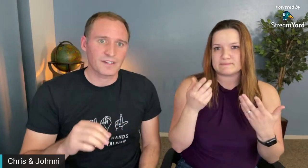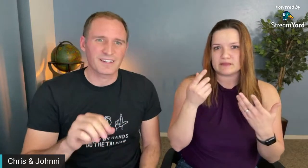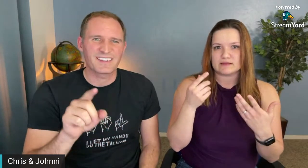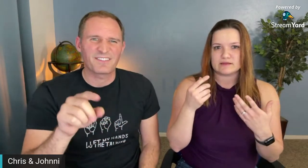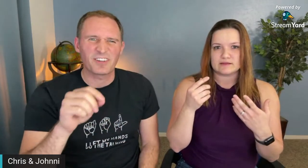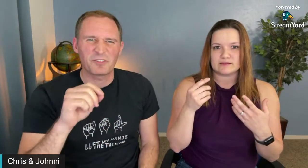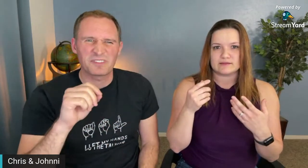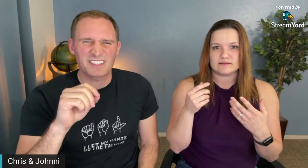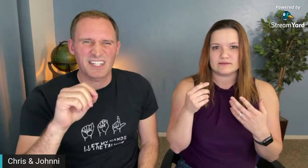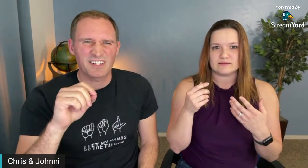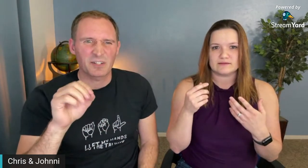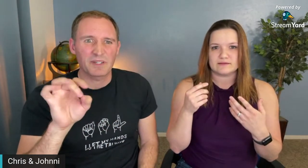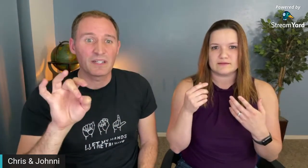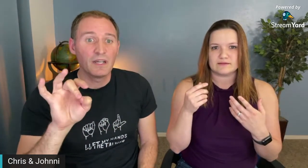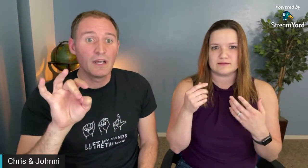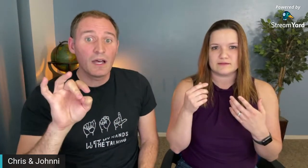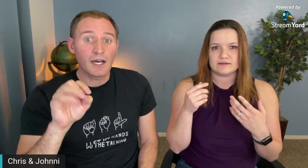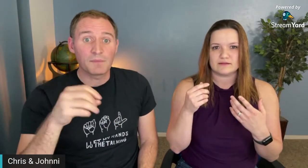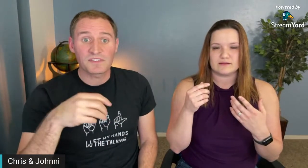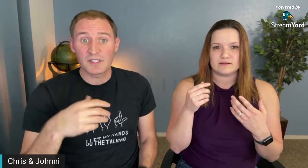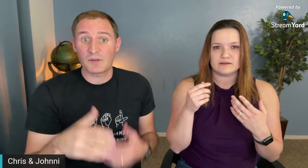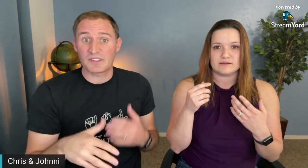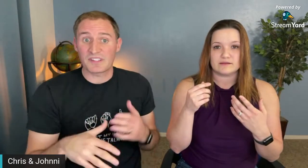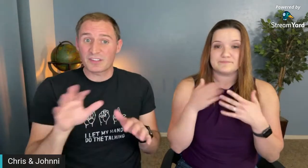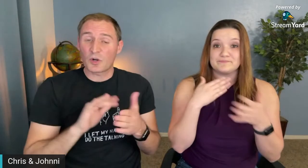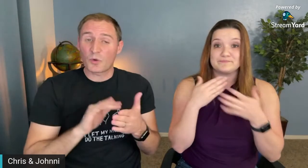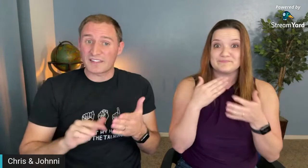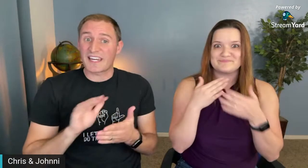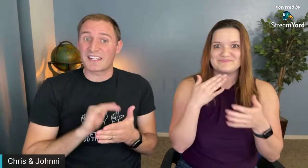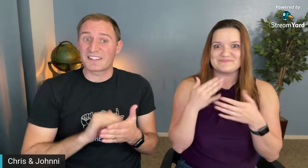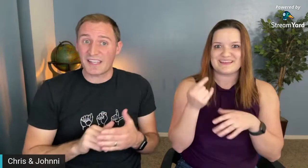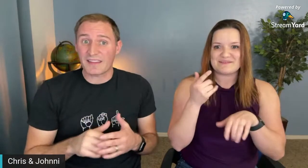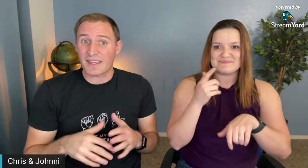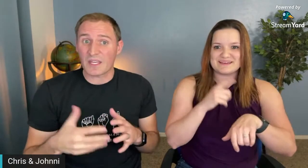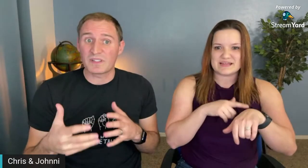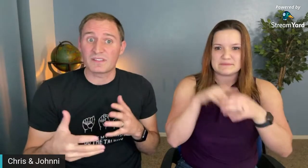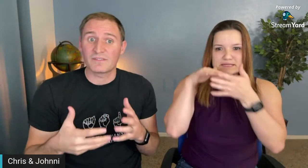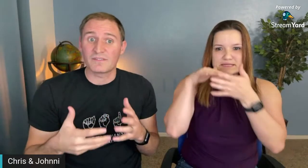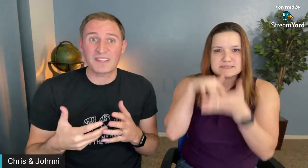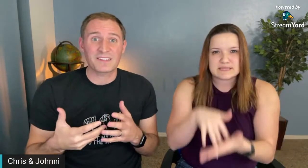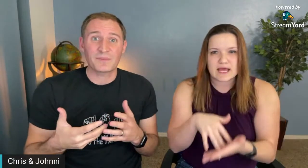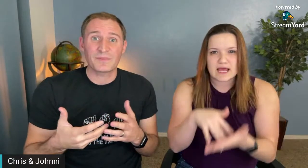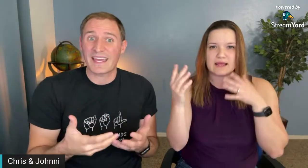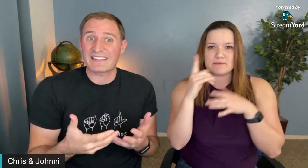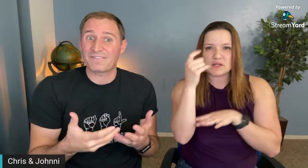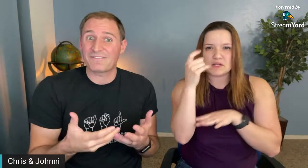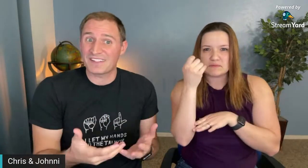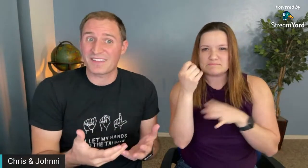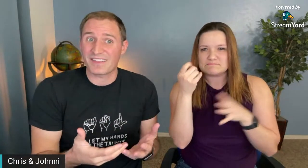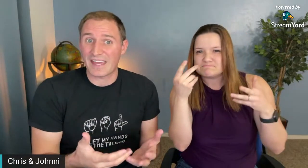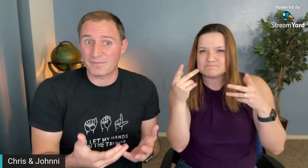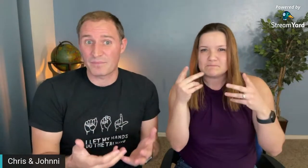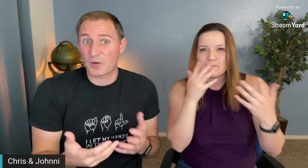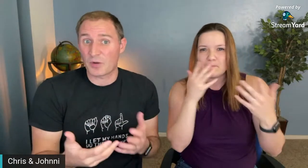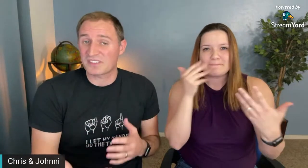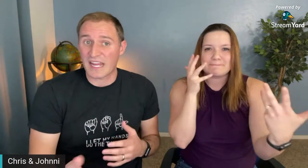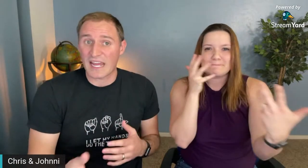Sorry, the phone was glitching out a little bit. So anyways, it takes a little while to kind of study them and to pick something that fits their personality